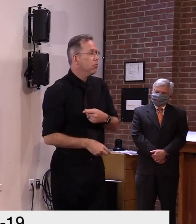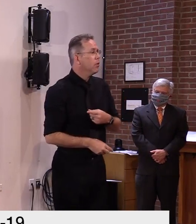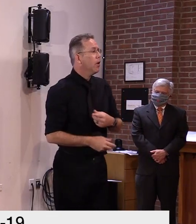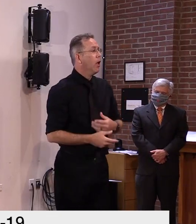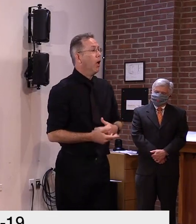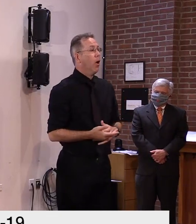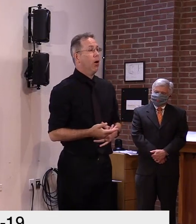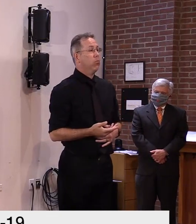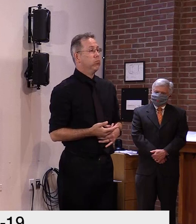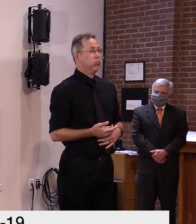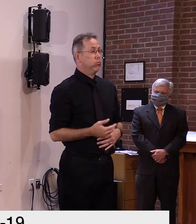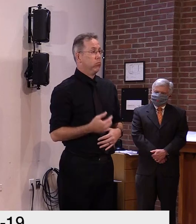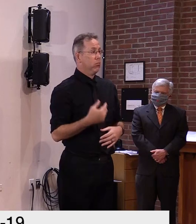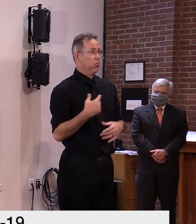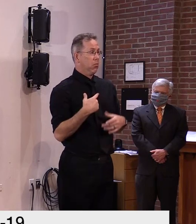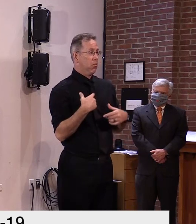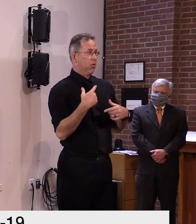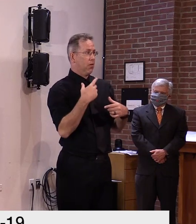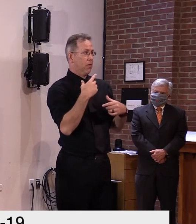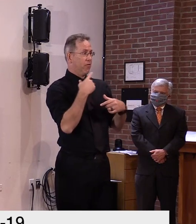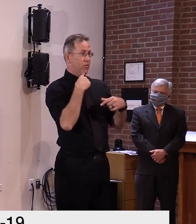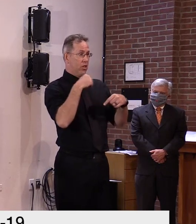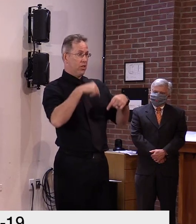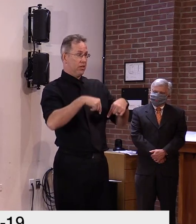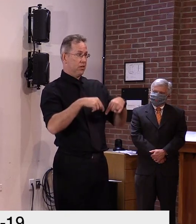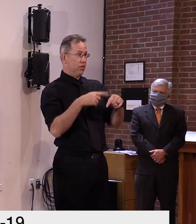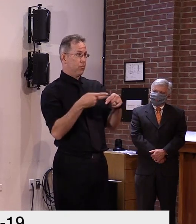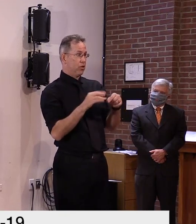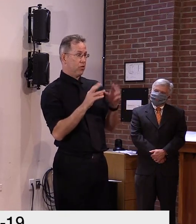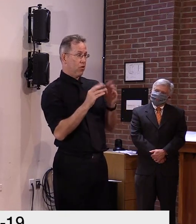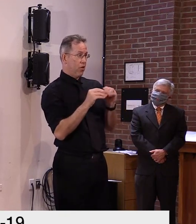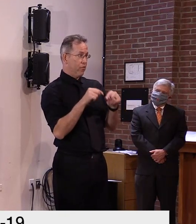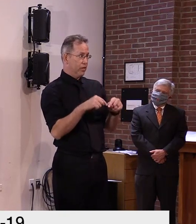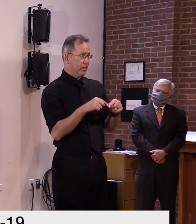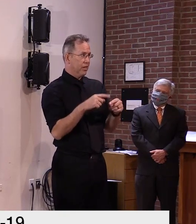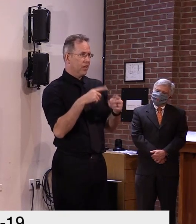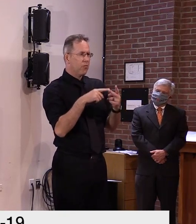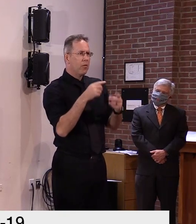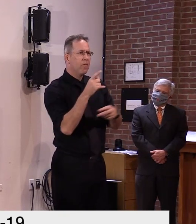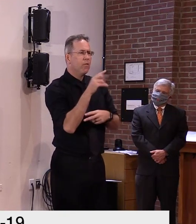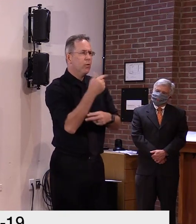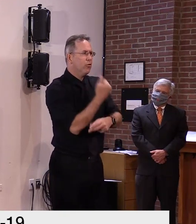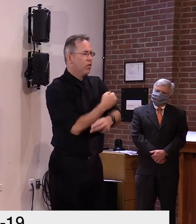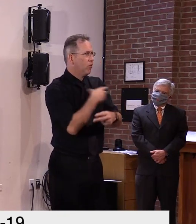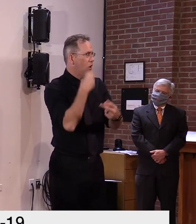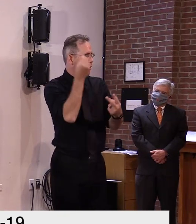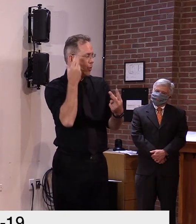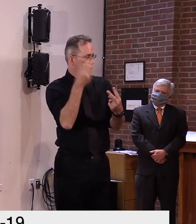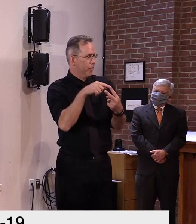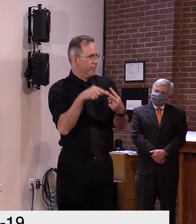Okay. Do you have any concerns about the affordability of health care in Vermont? Yes.